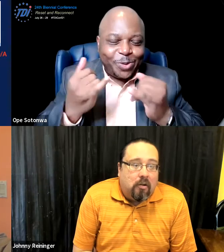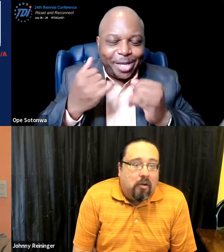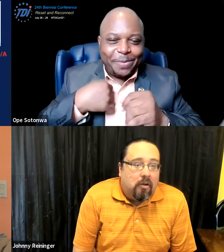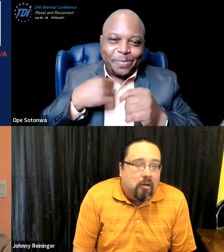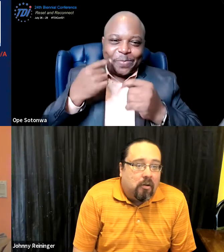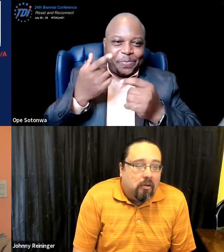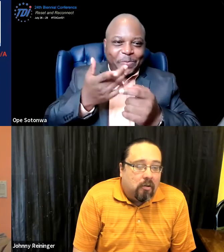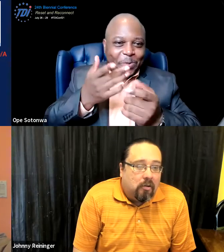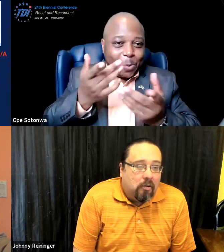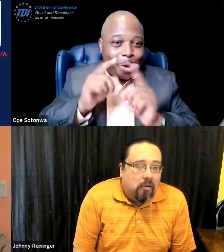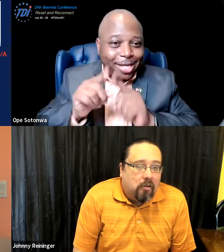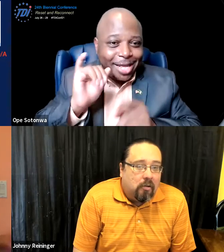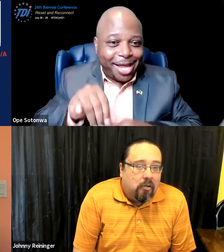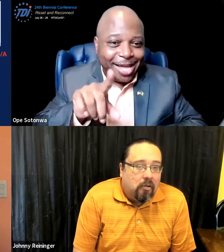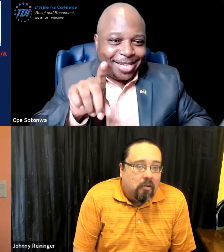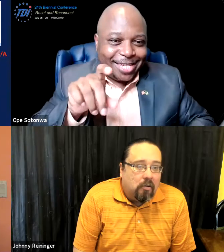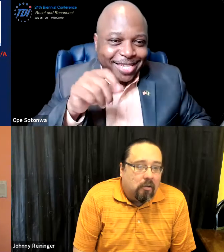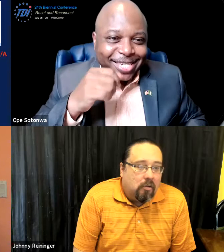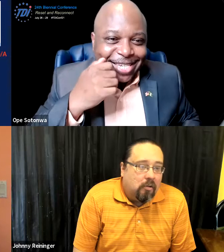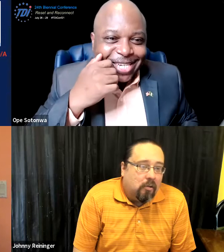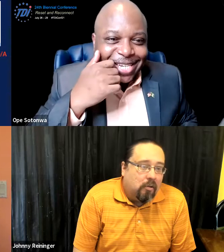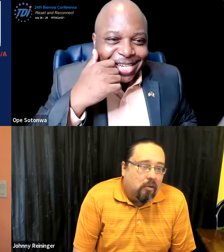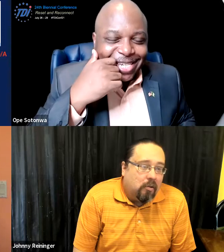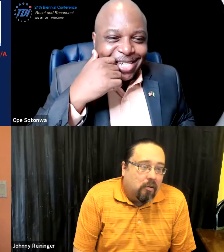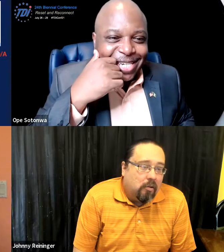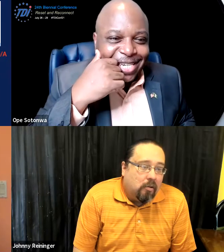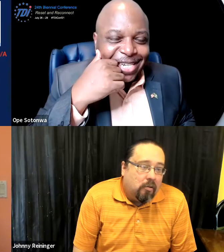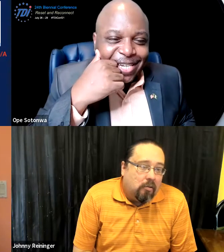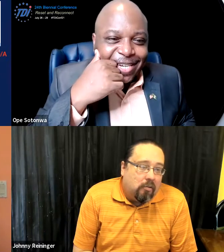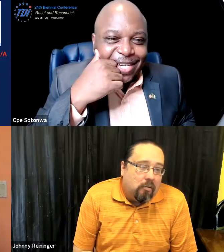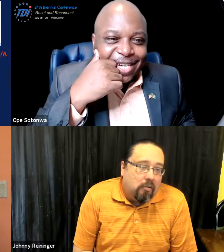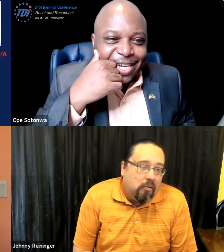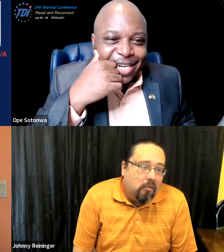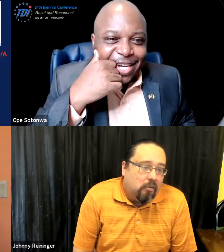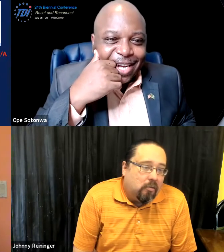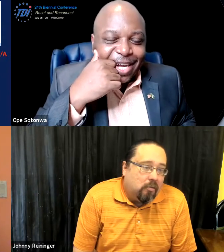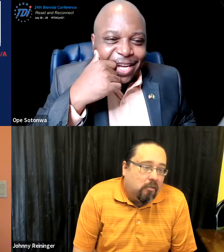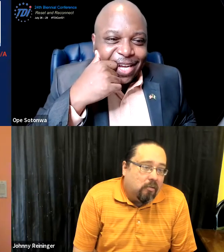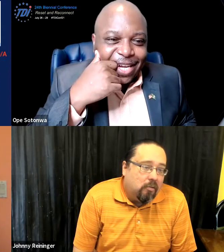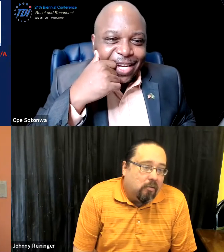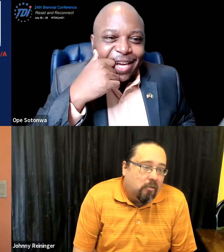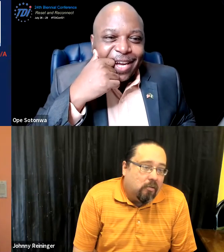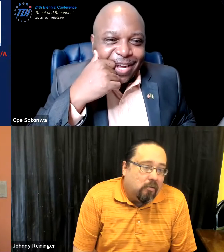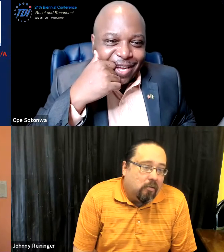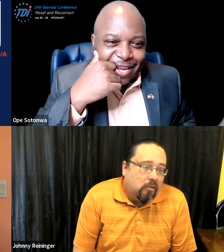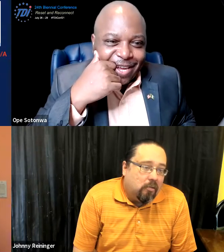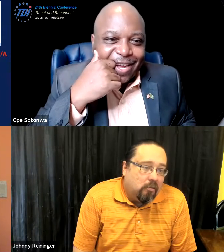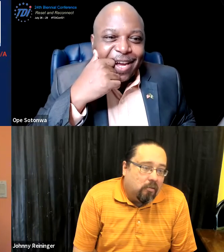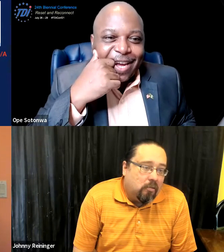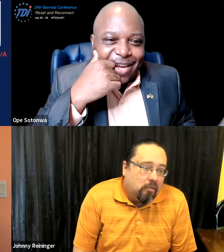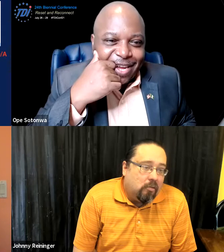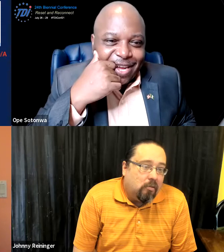spatial sign language in your conversation today, or Spanish sign language in your conversations today? So I just wanted to see what your thoughts were about